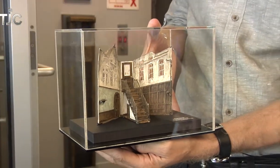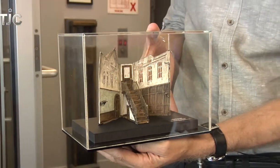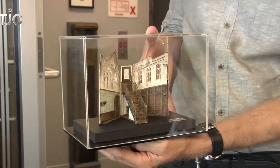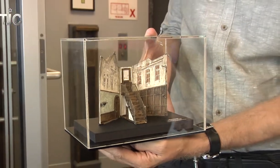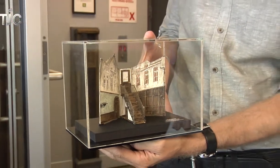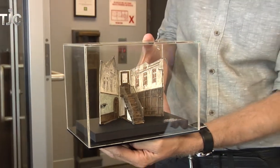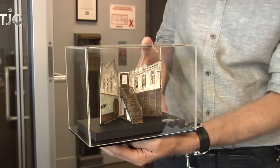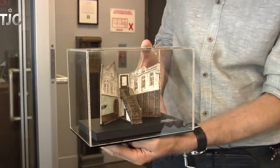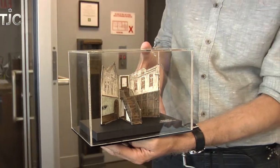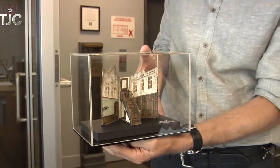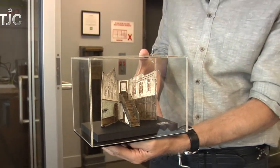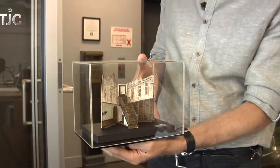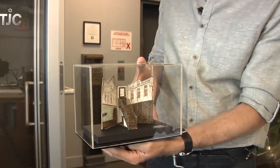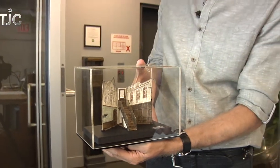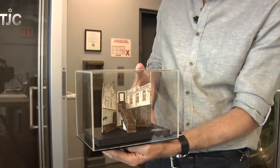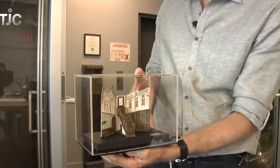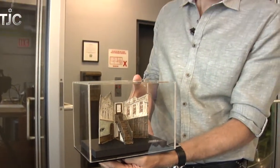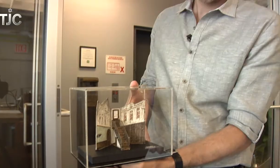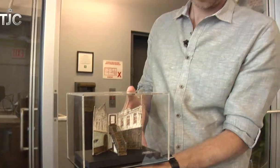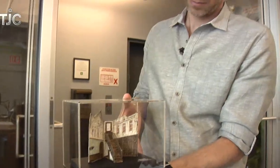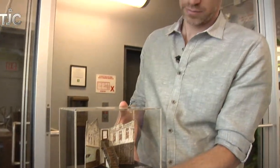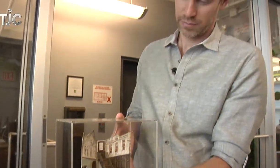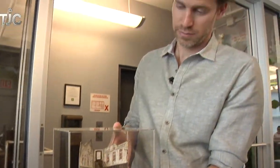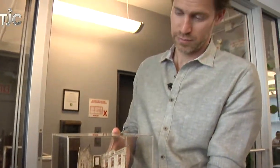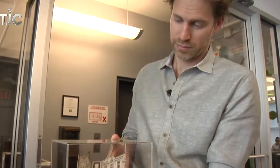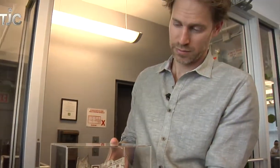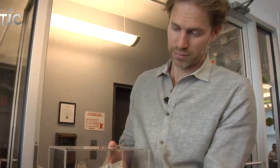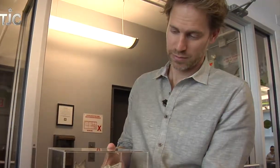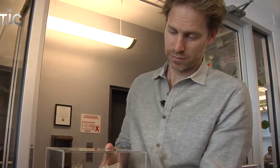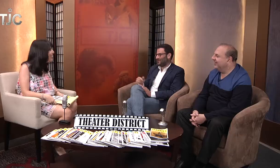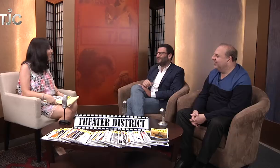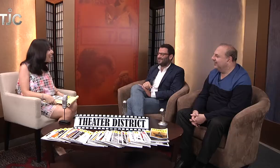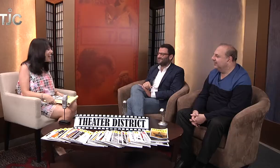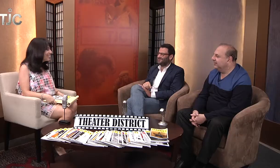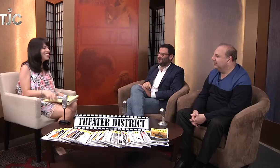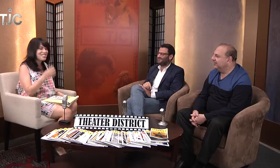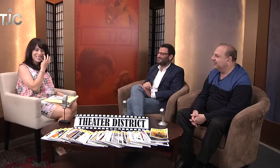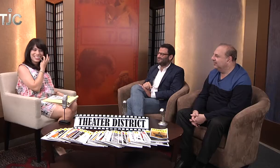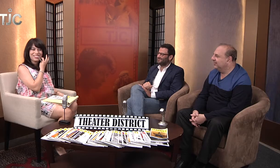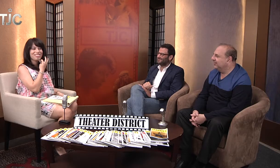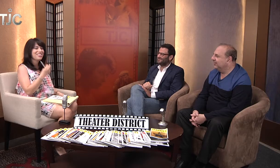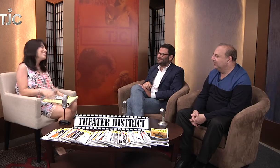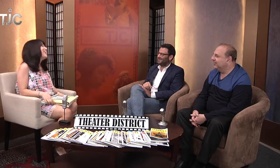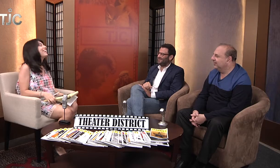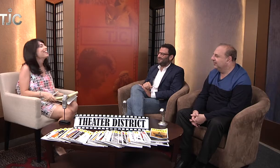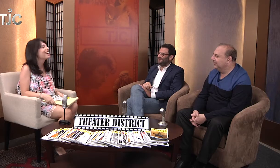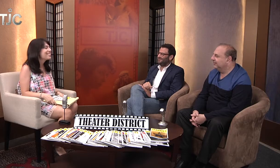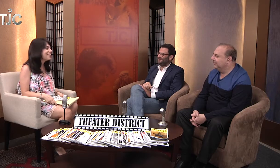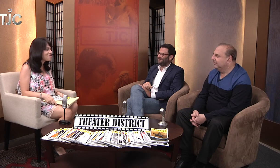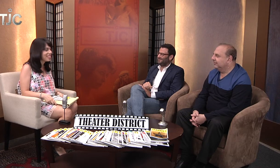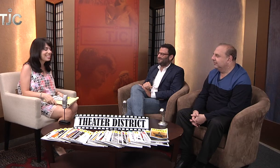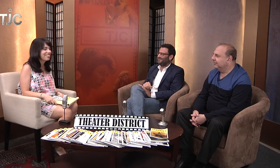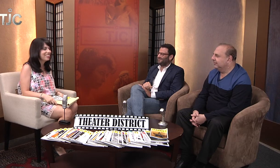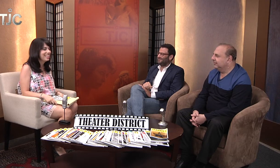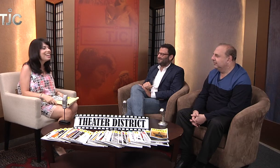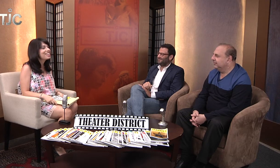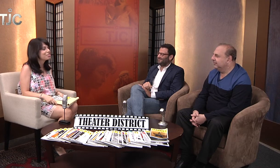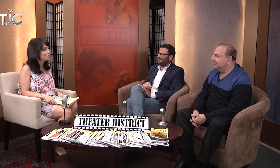he creates the stages for your favorite Broadway shows. At the Row J Roundtable, we're discussing this month's most exciting new